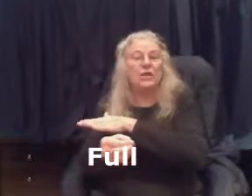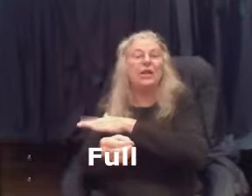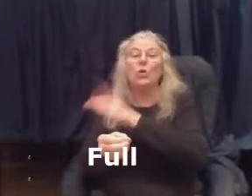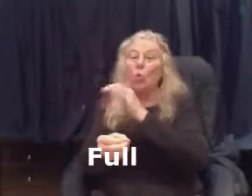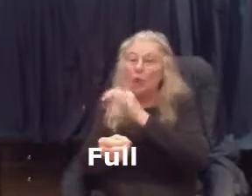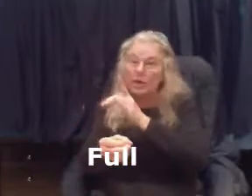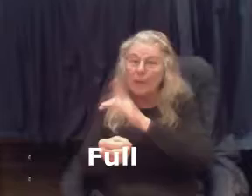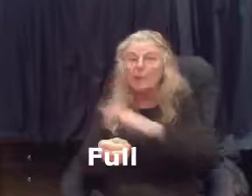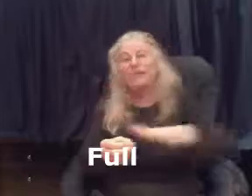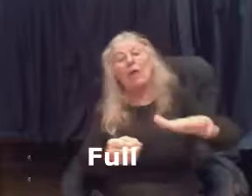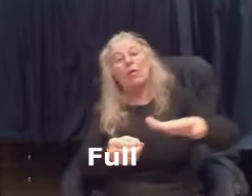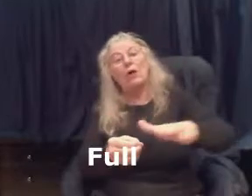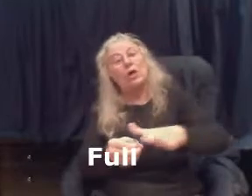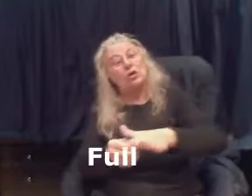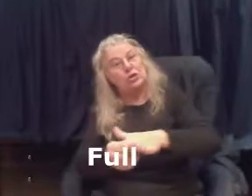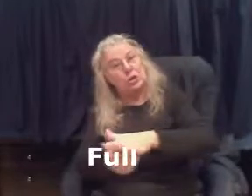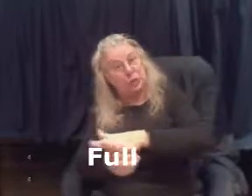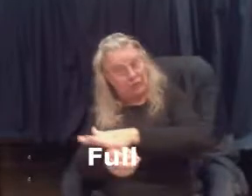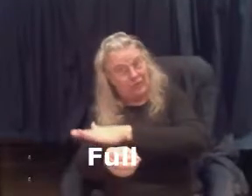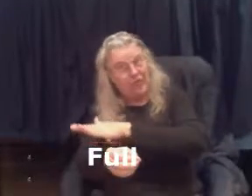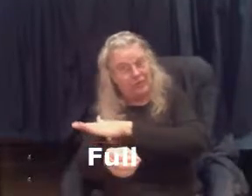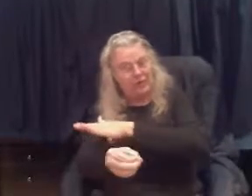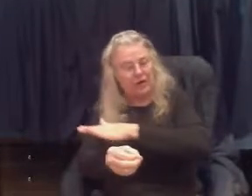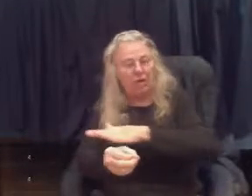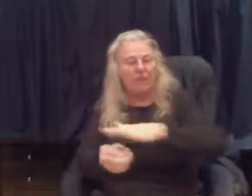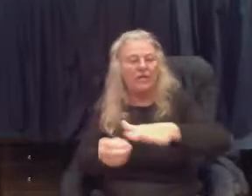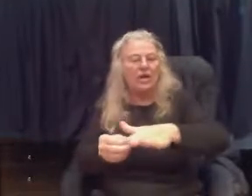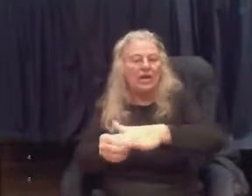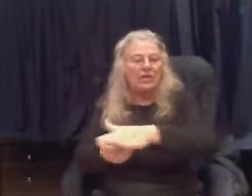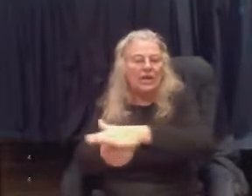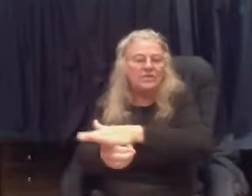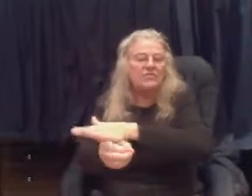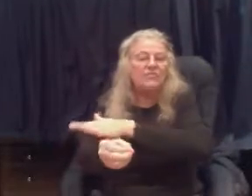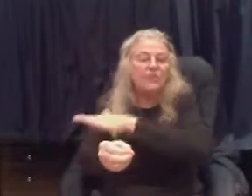needed one cup of flour, she would have leveled it off. That's full.